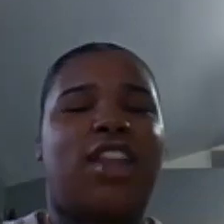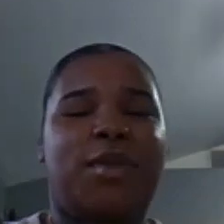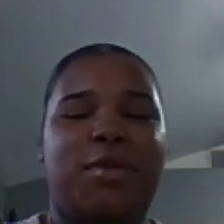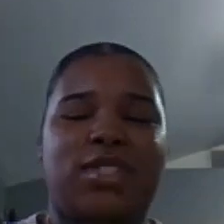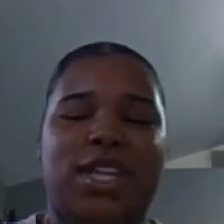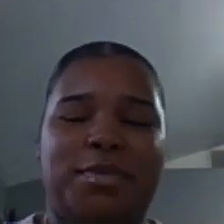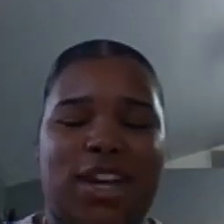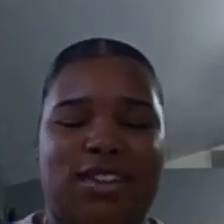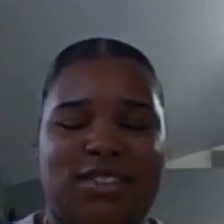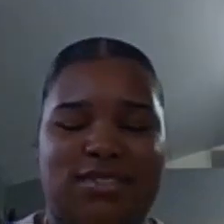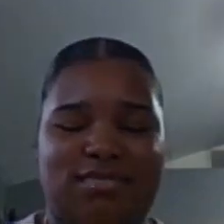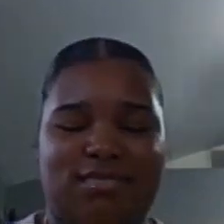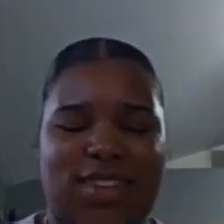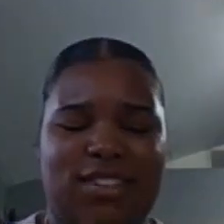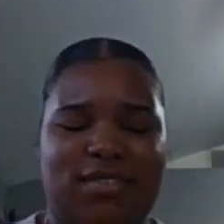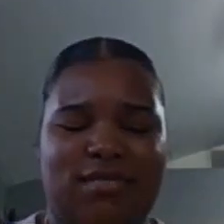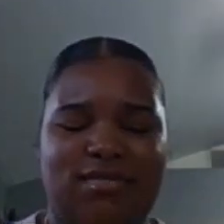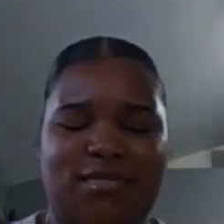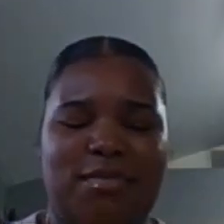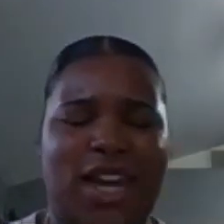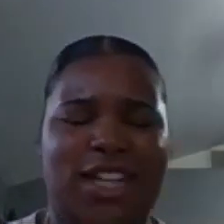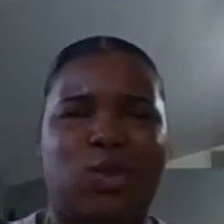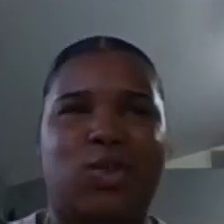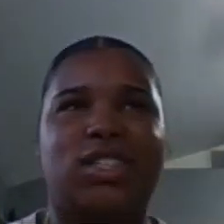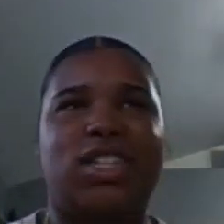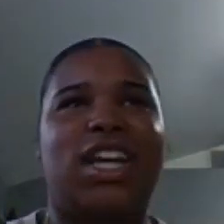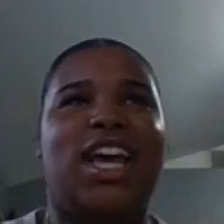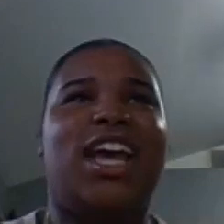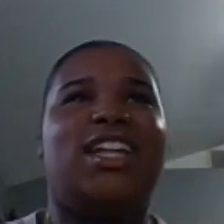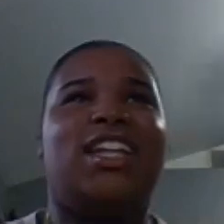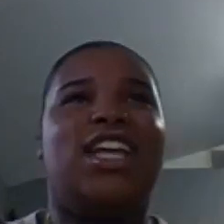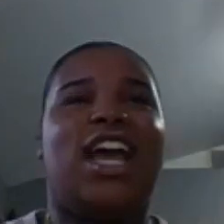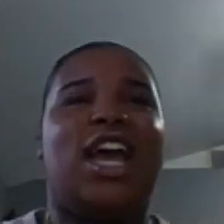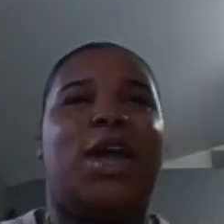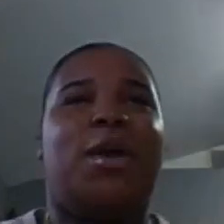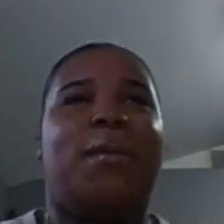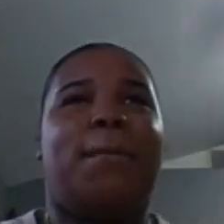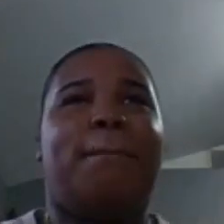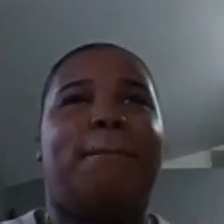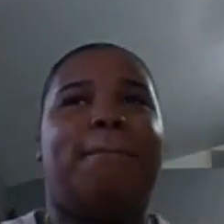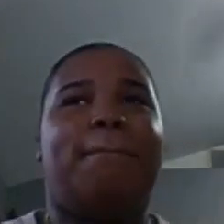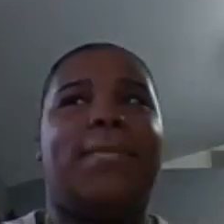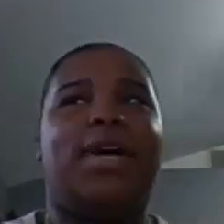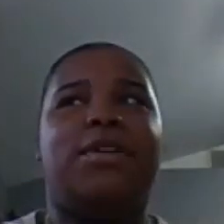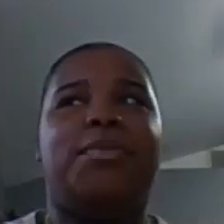a lot of people separated in many schools. And